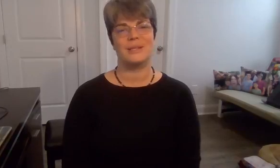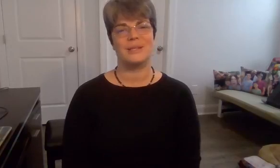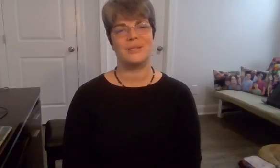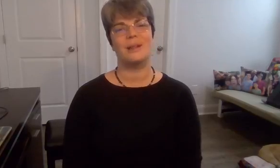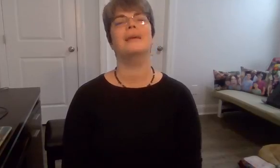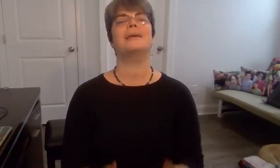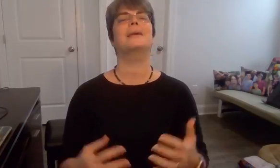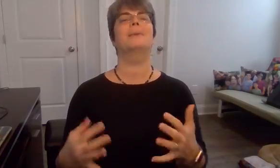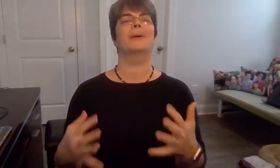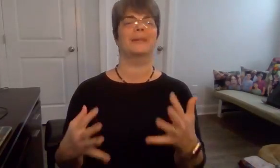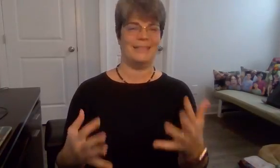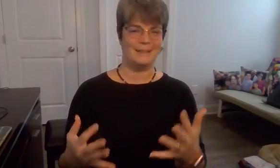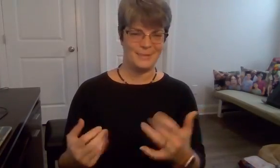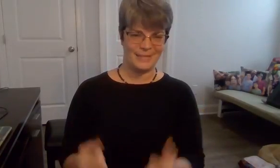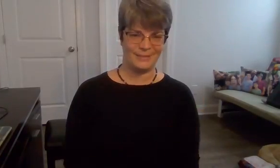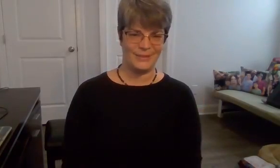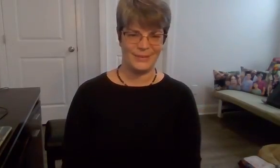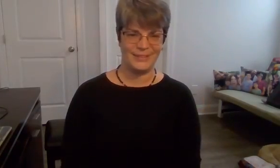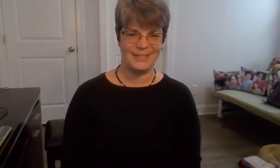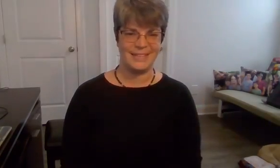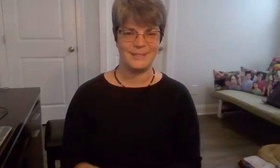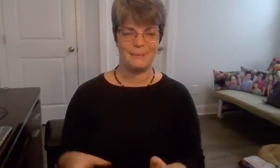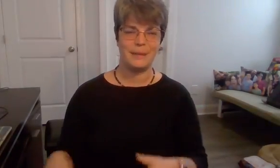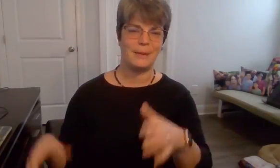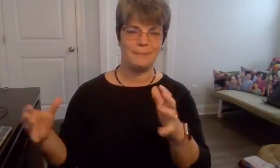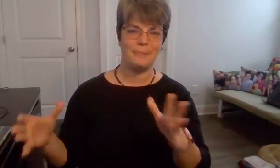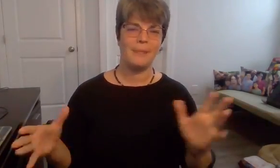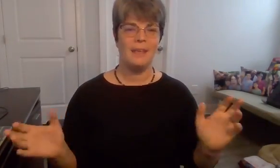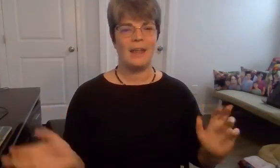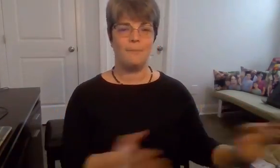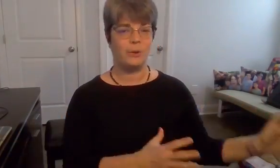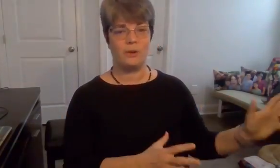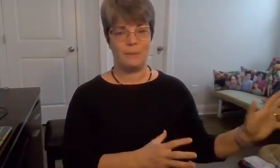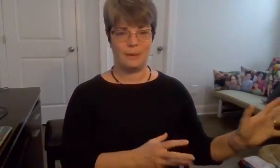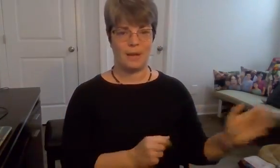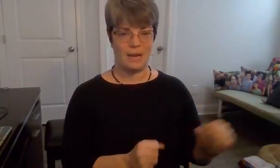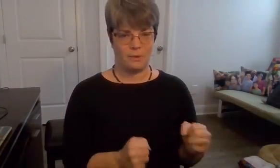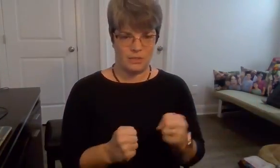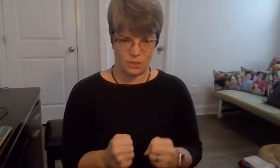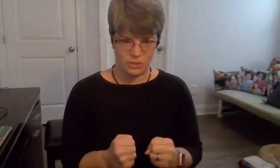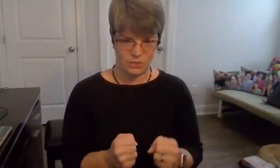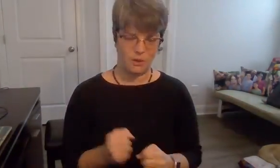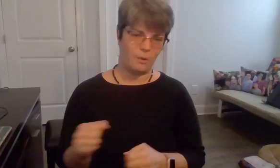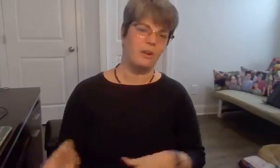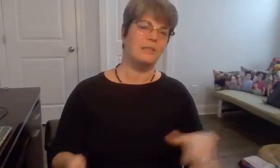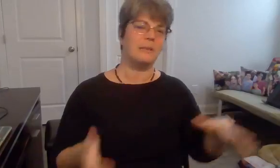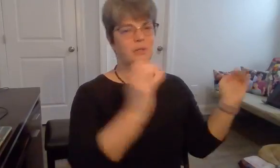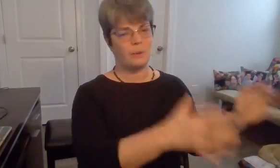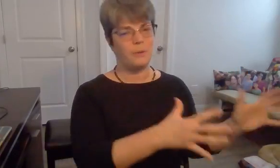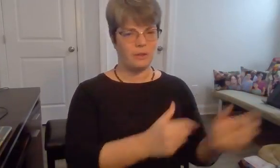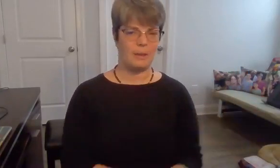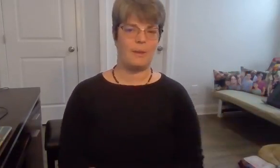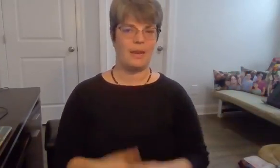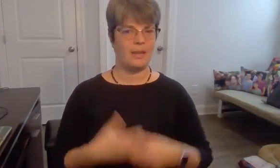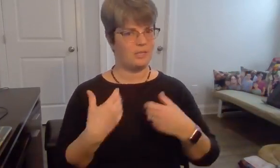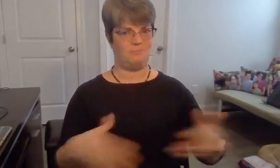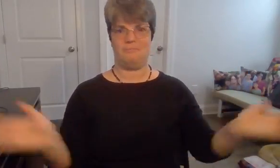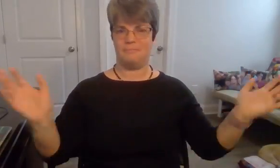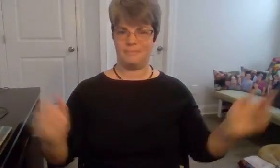start. I'm like, come on, kid, I'm sick of figuring this out. So I picked her up, and I put her on the big potty when I saw she started working at the time. So I put her on the big potty.